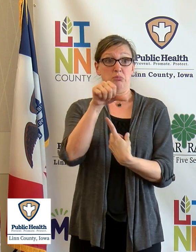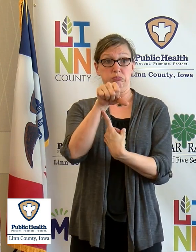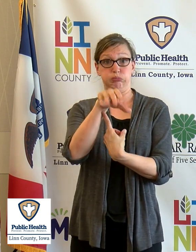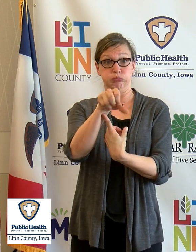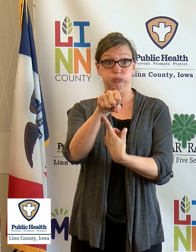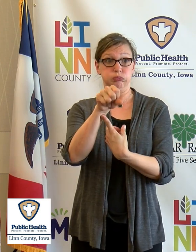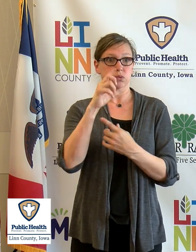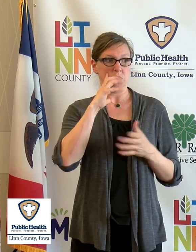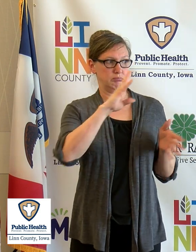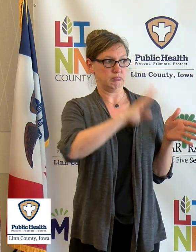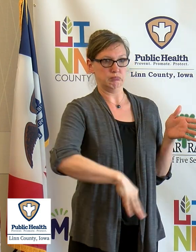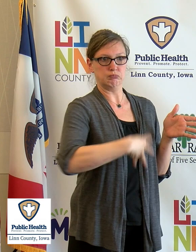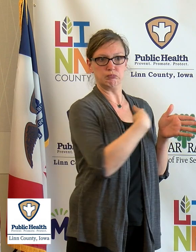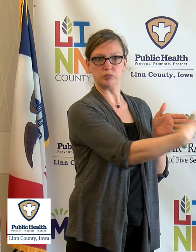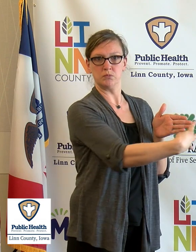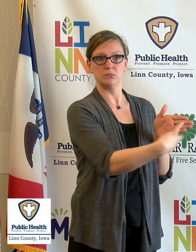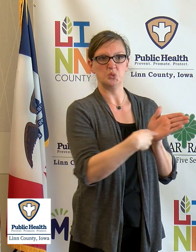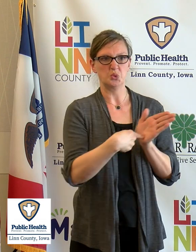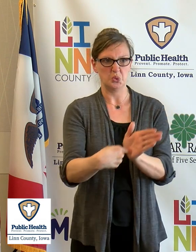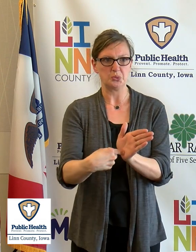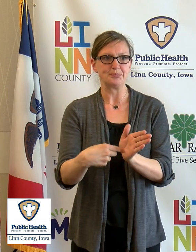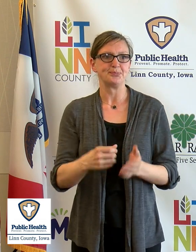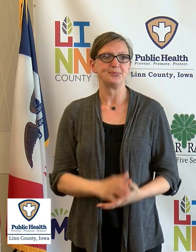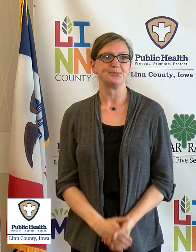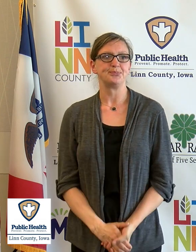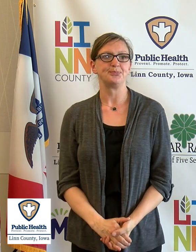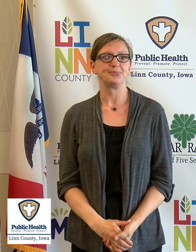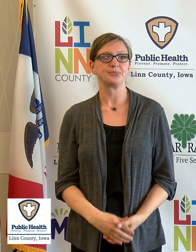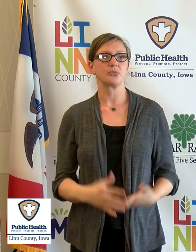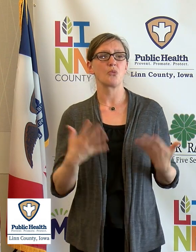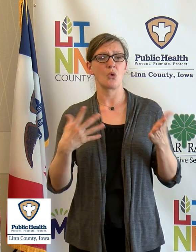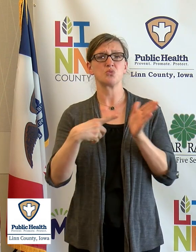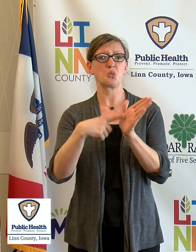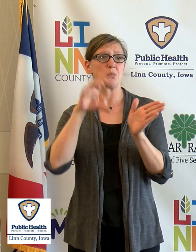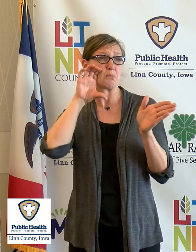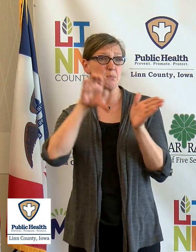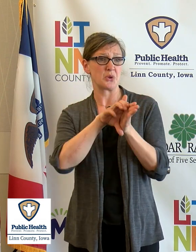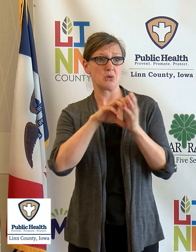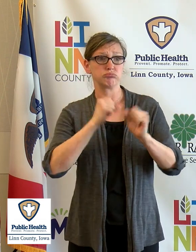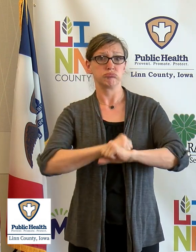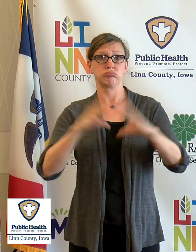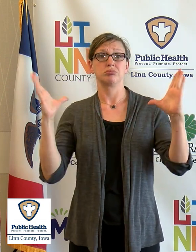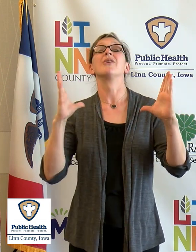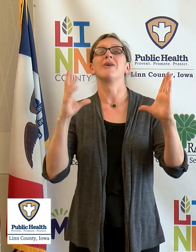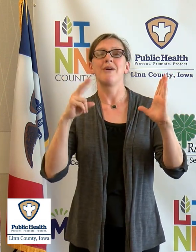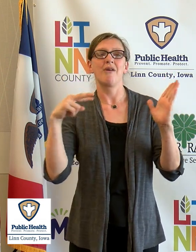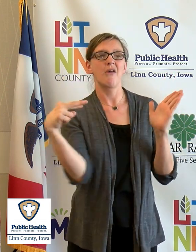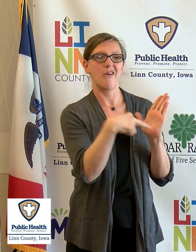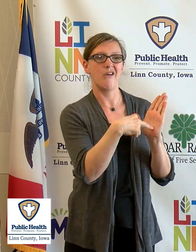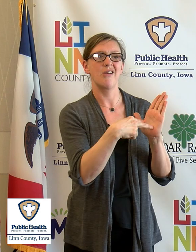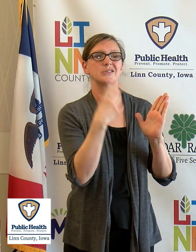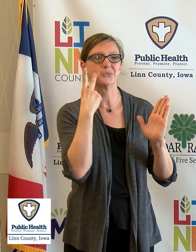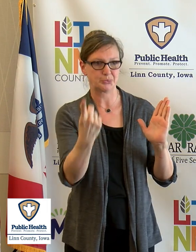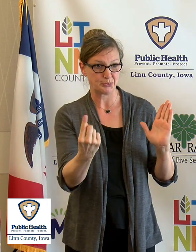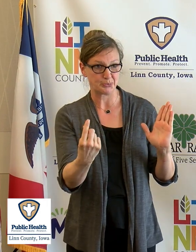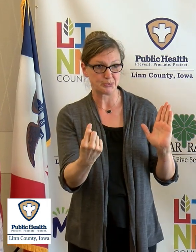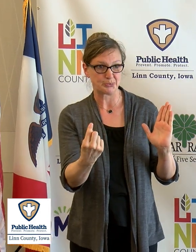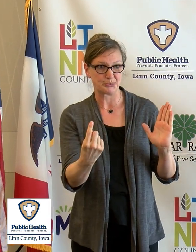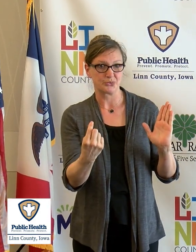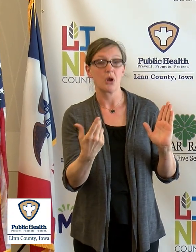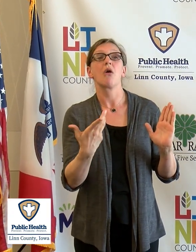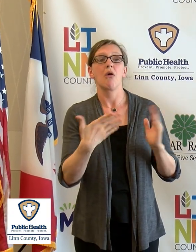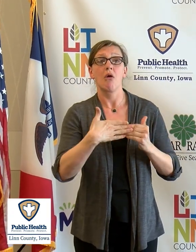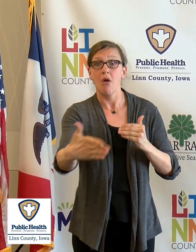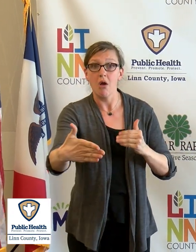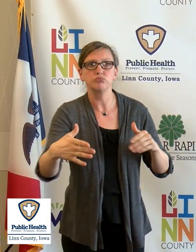We want you to turn this data into understanding, and then turn understanding into action. So I'll reference